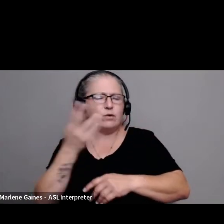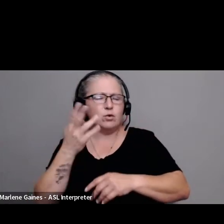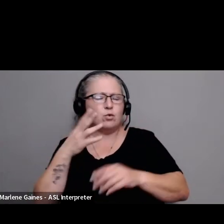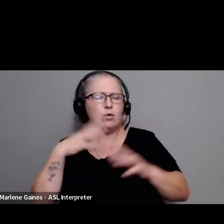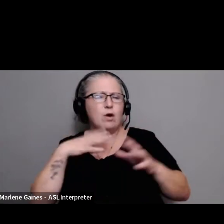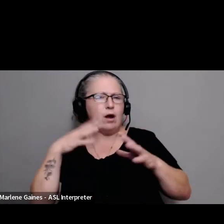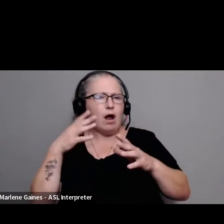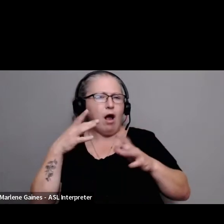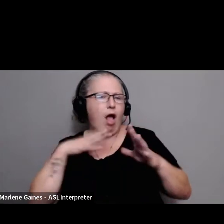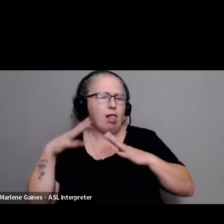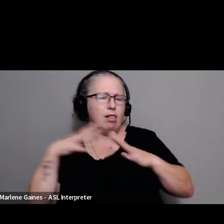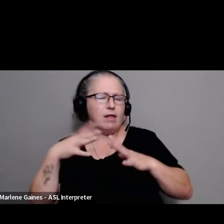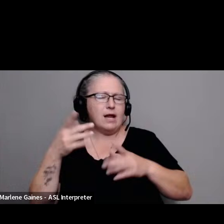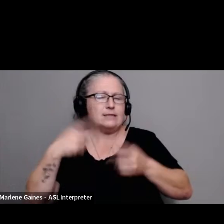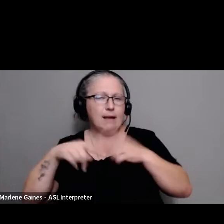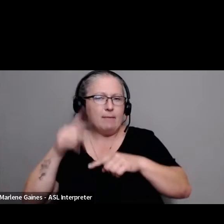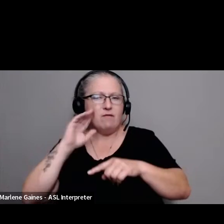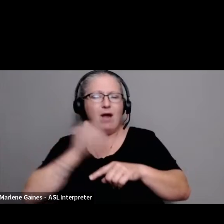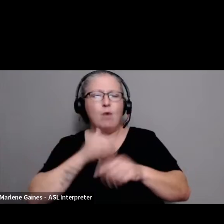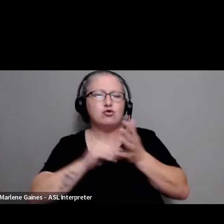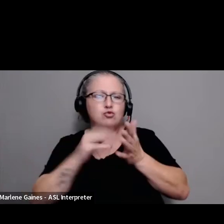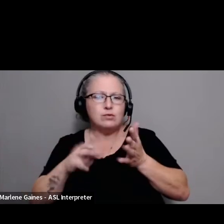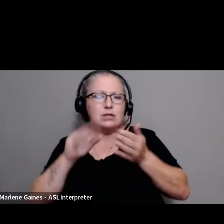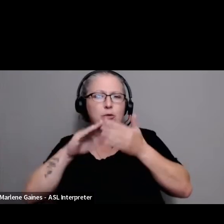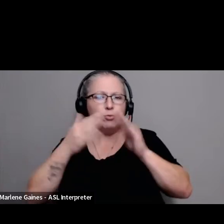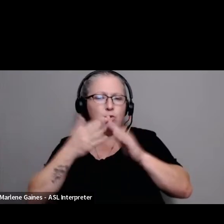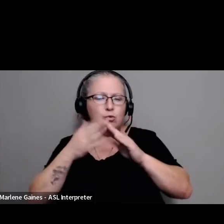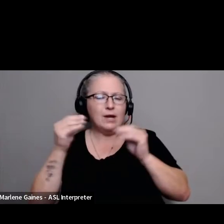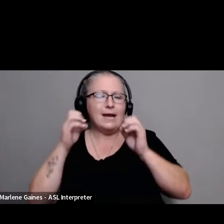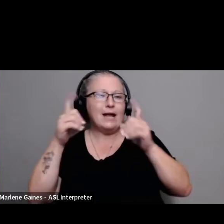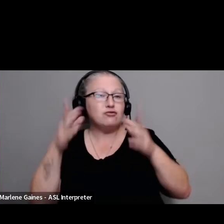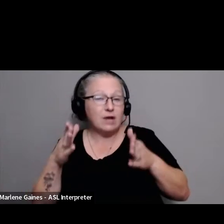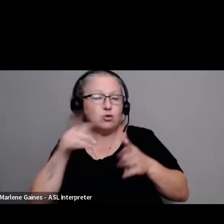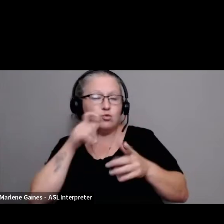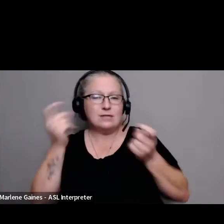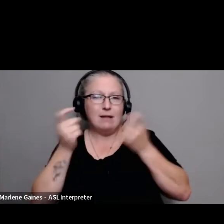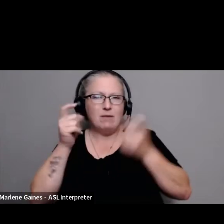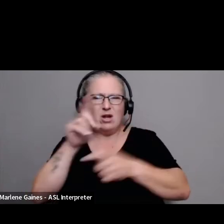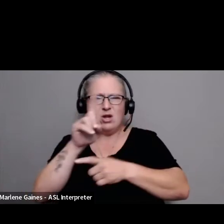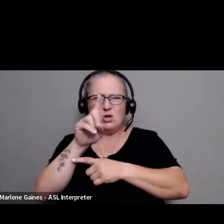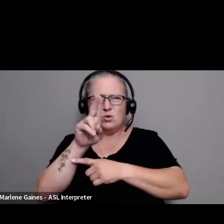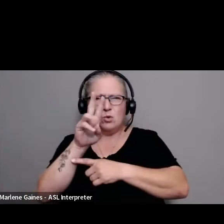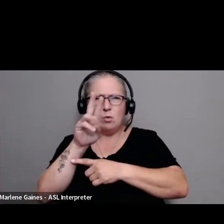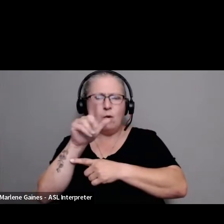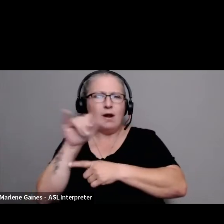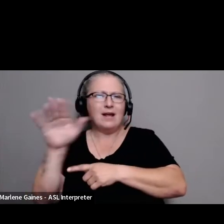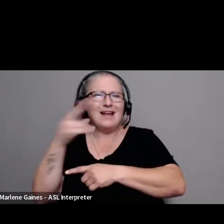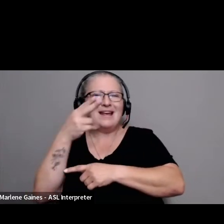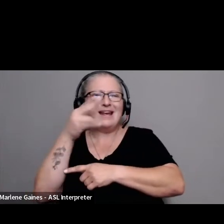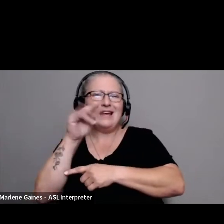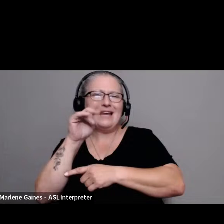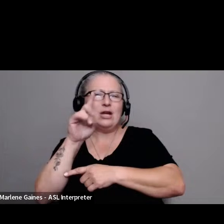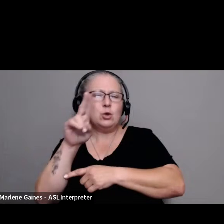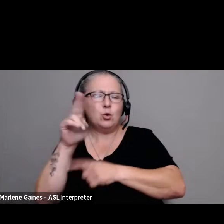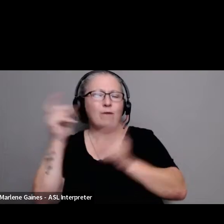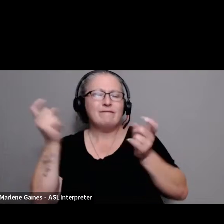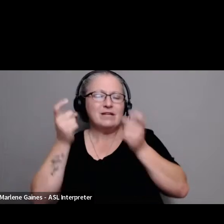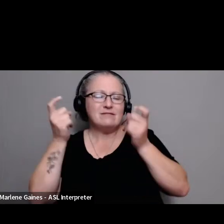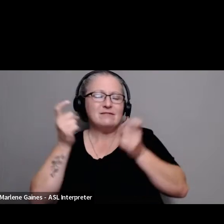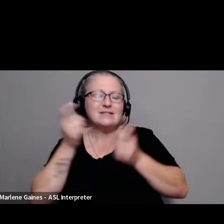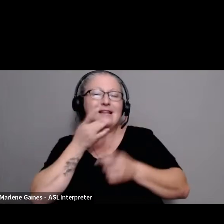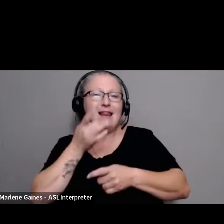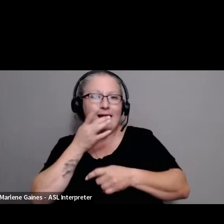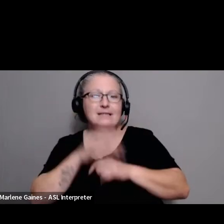know many of our students and community educators celebrate. Diwali is coming up. It's the Hindu festival of lights. It's